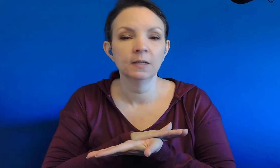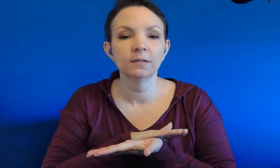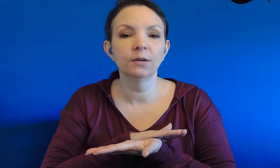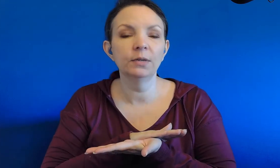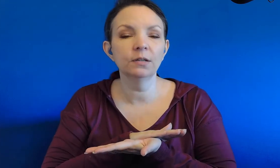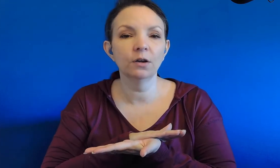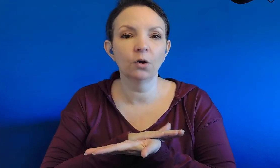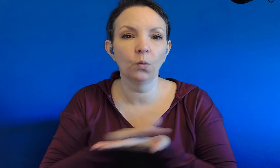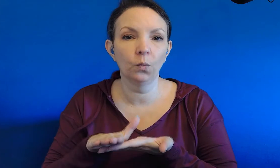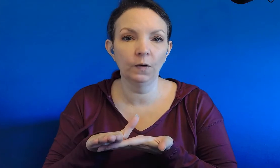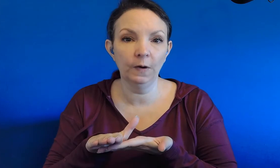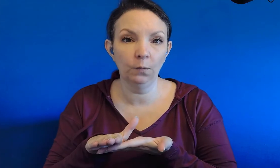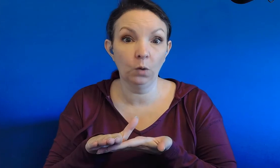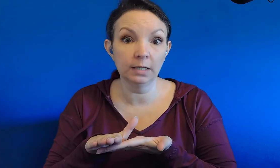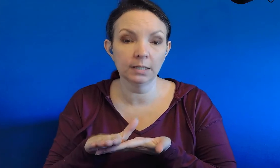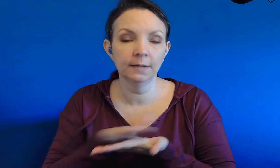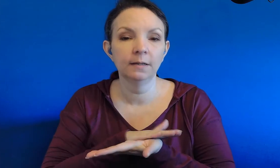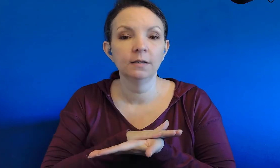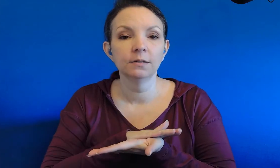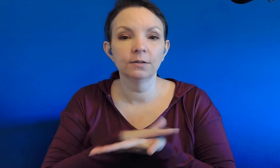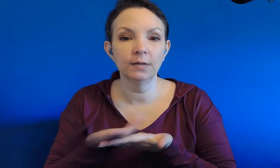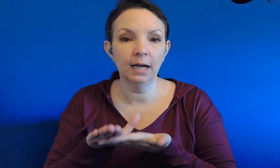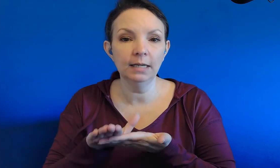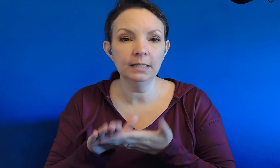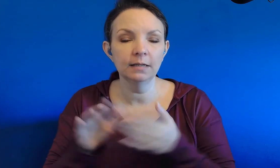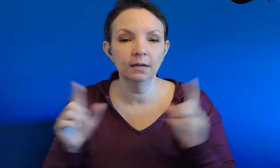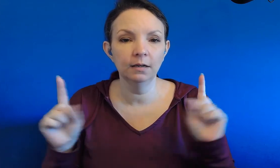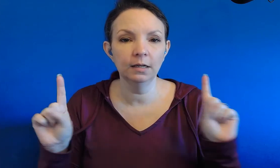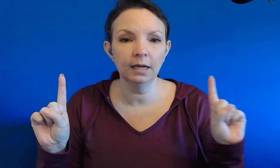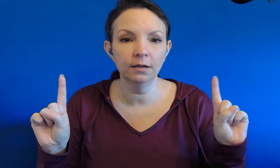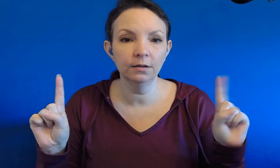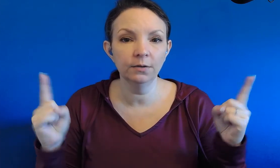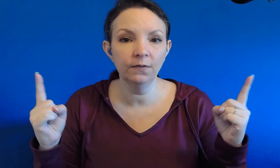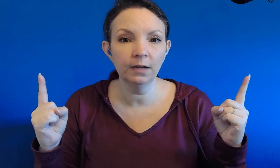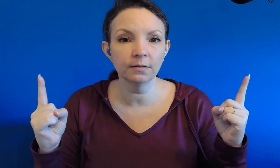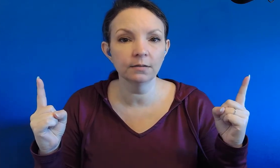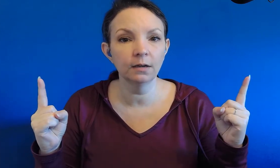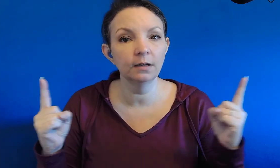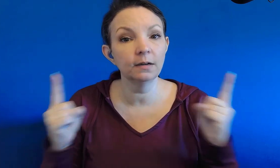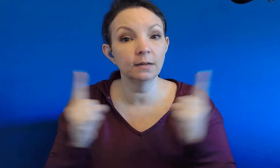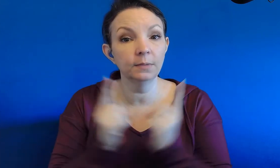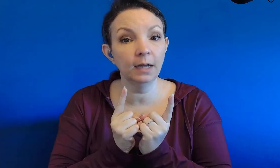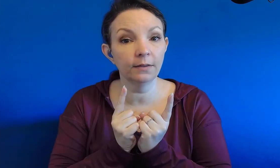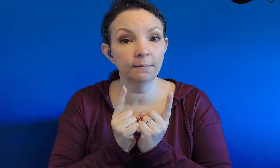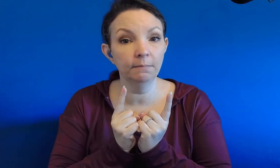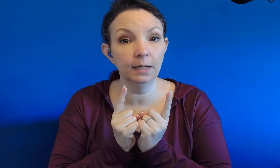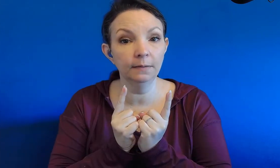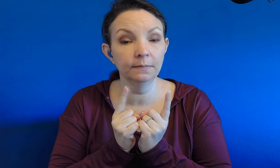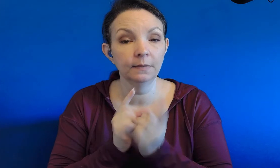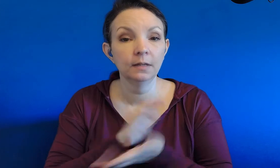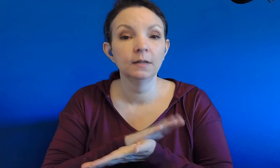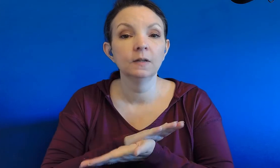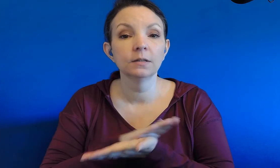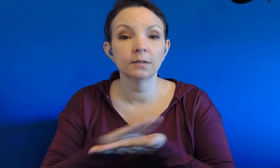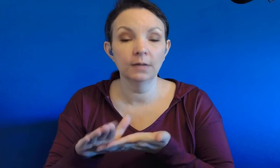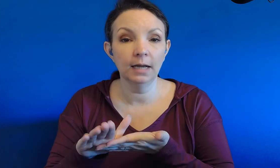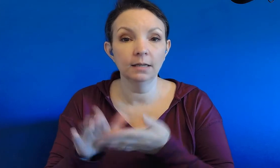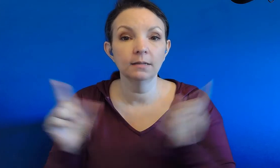just going to go once. So nice. And you take your 2 fingers and they're going to come together. Meet. So nice